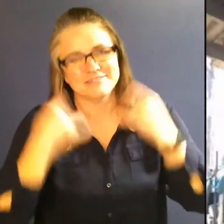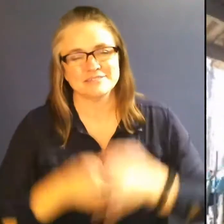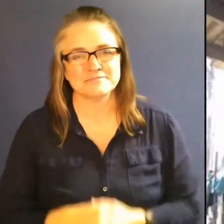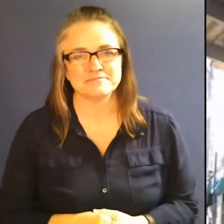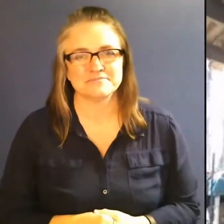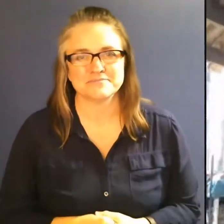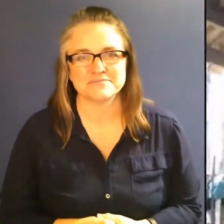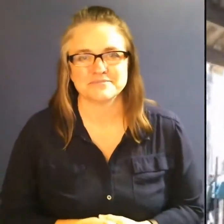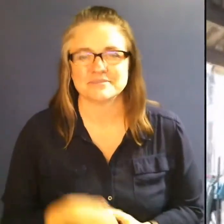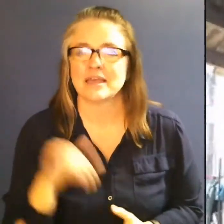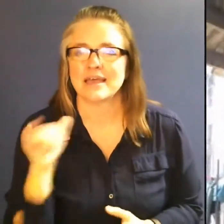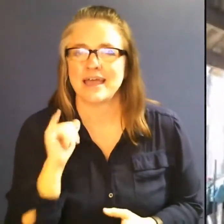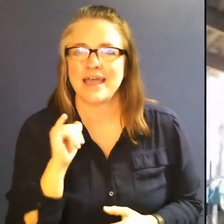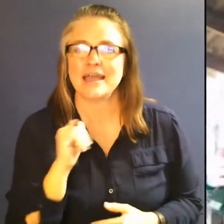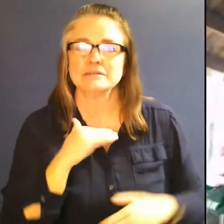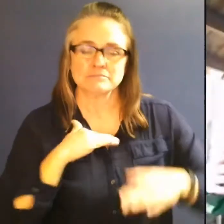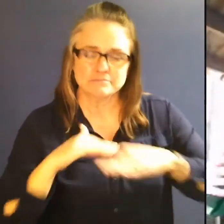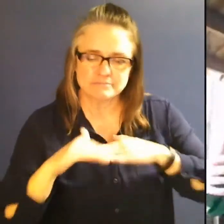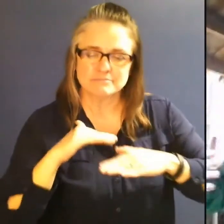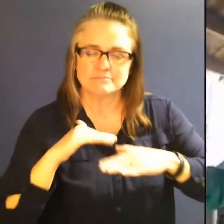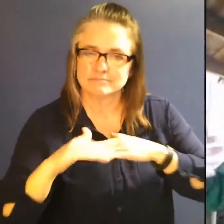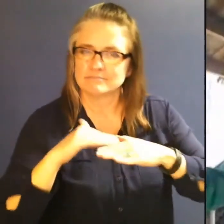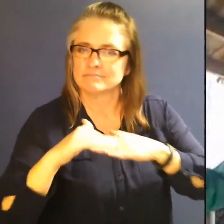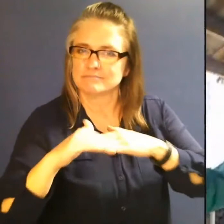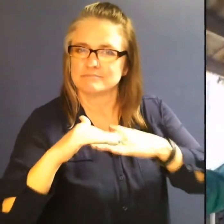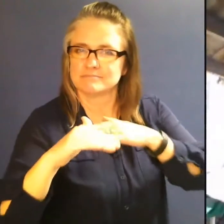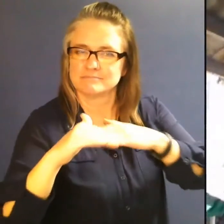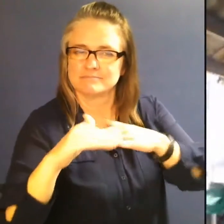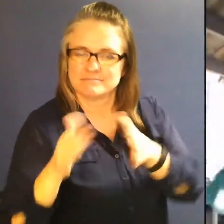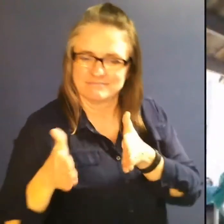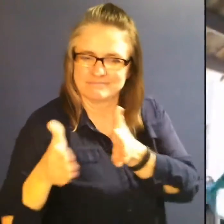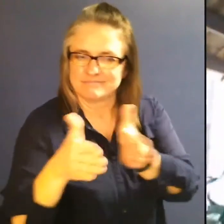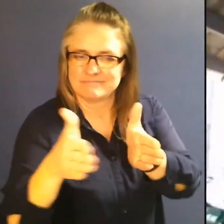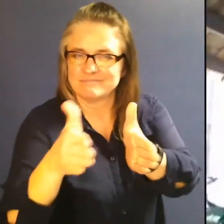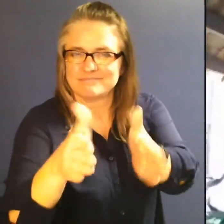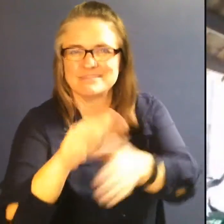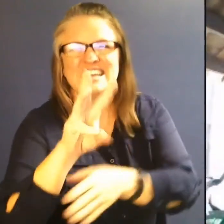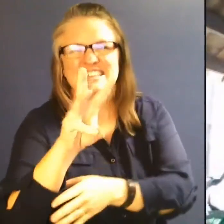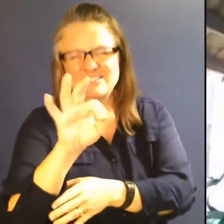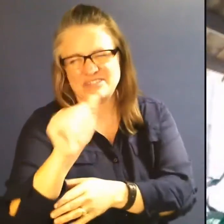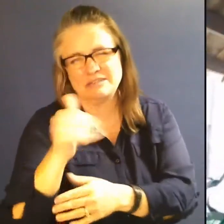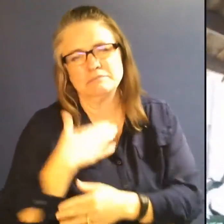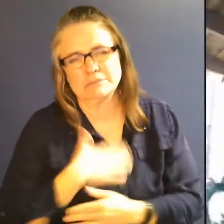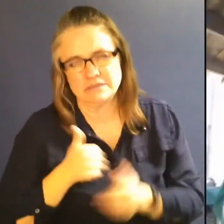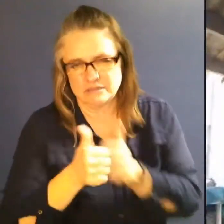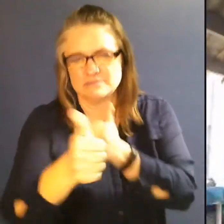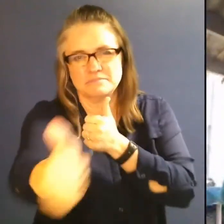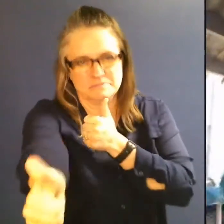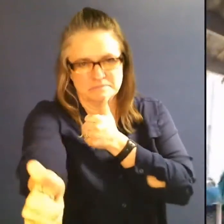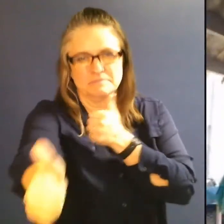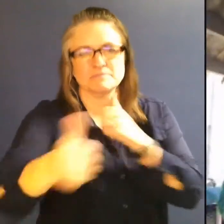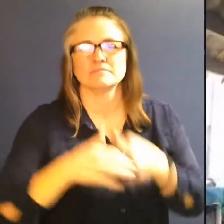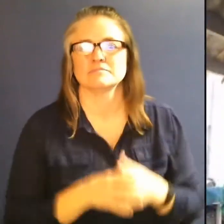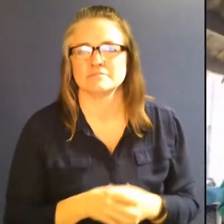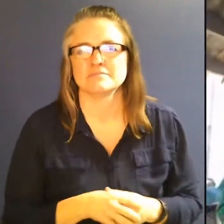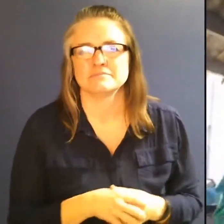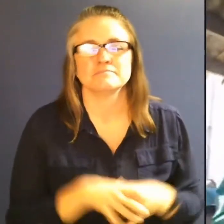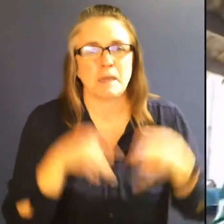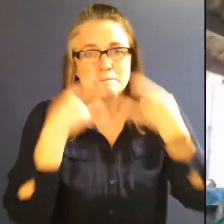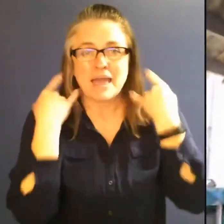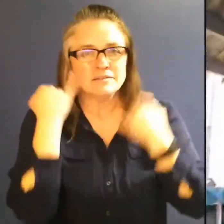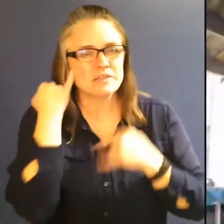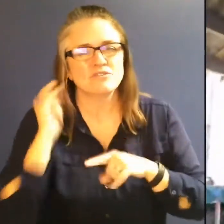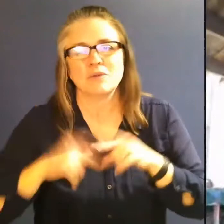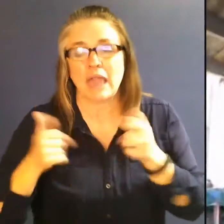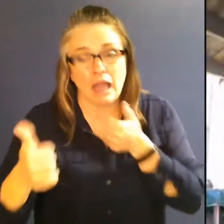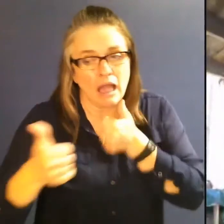on trails, social distancing. If you're not within 6 feet, if you can't stay within 6 feet of someone, please wear a mask.